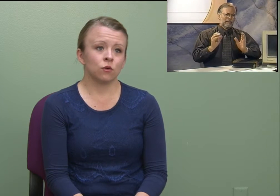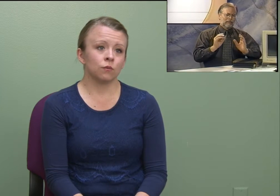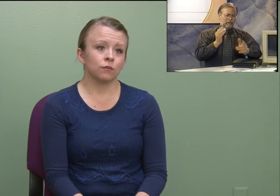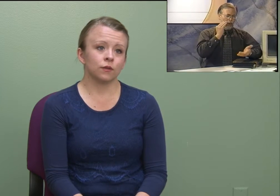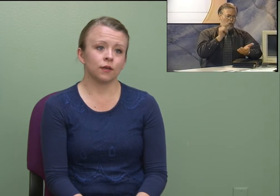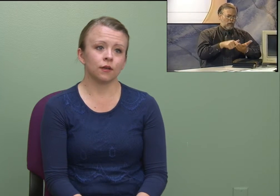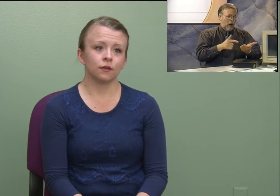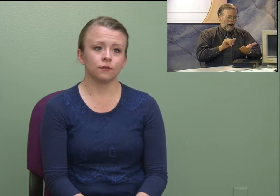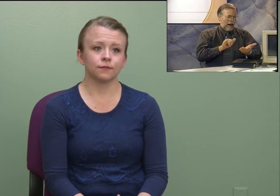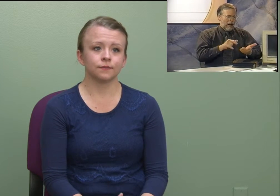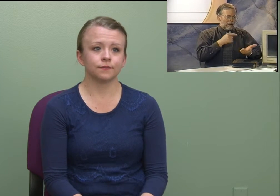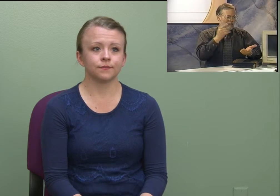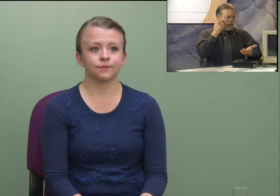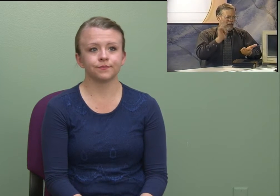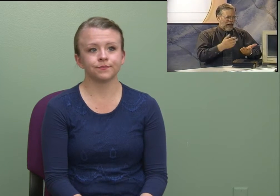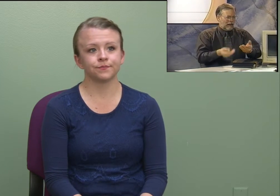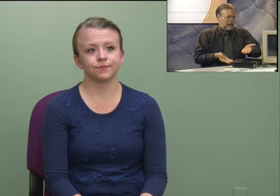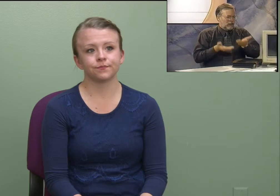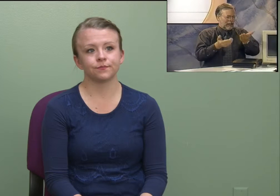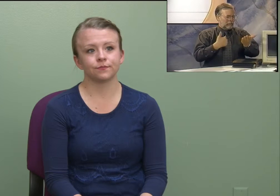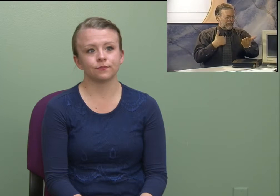There was no